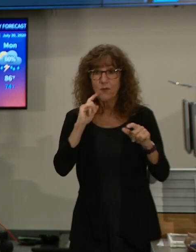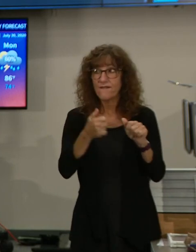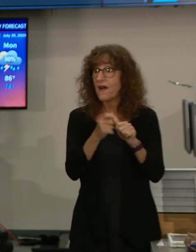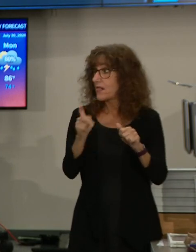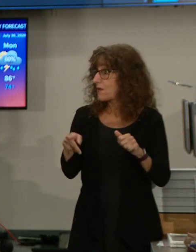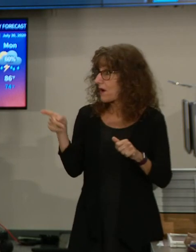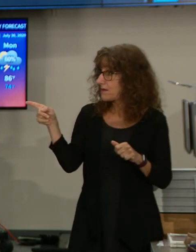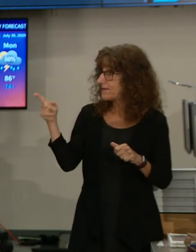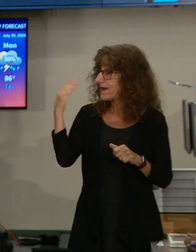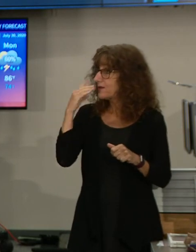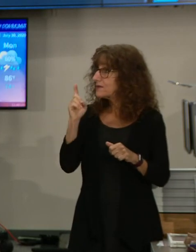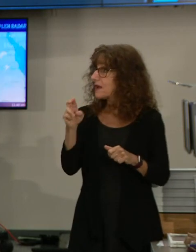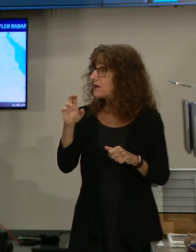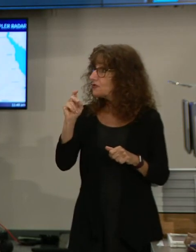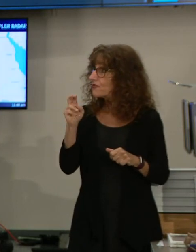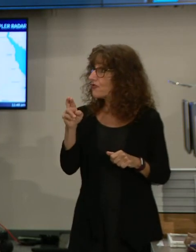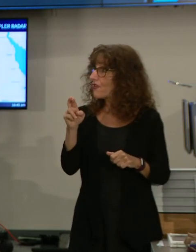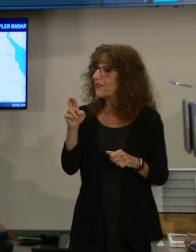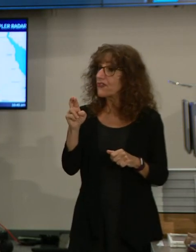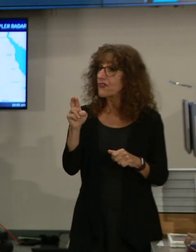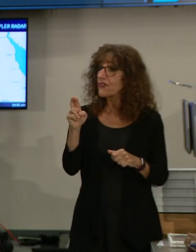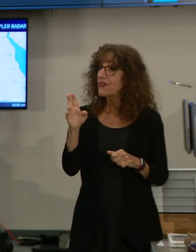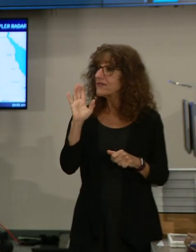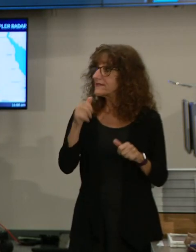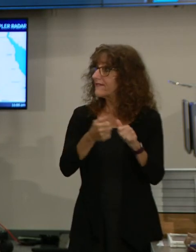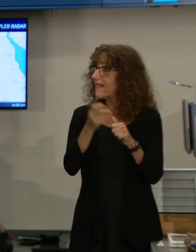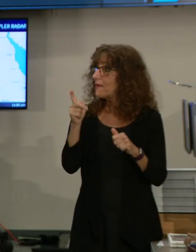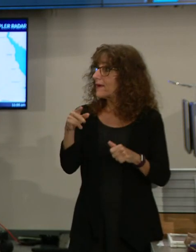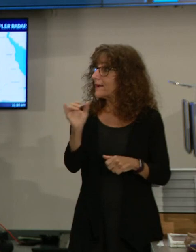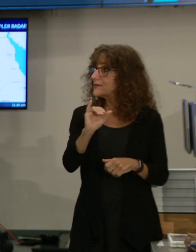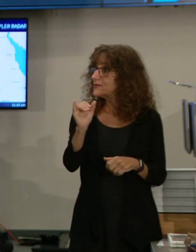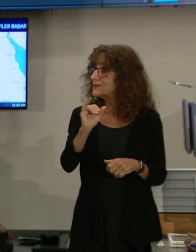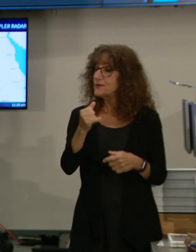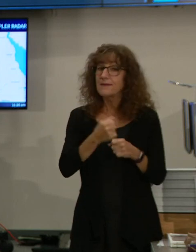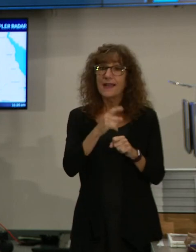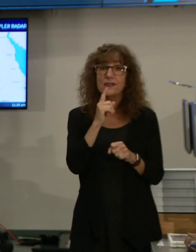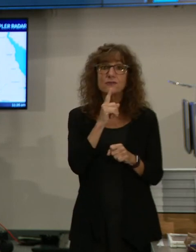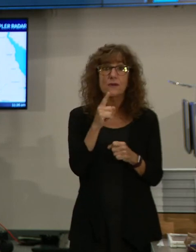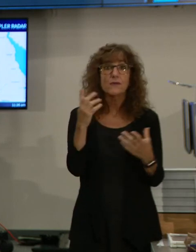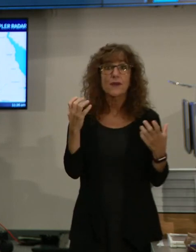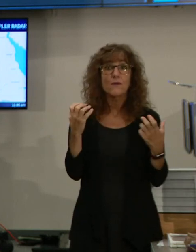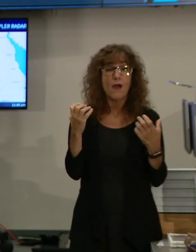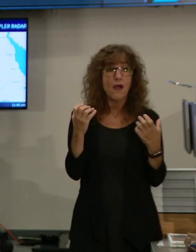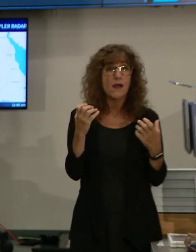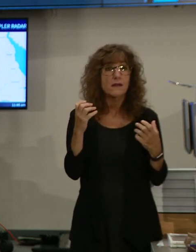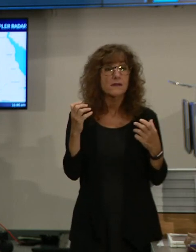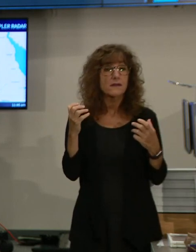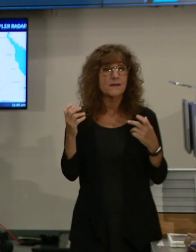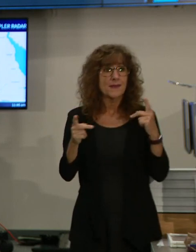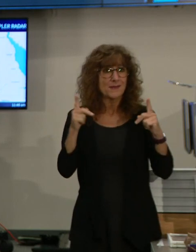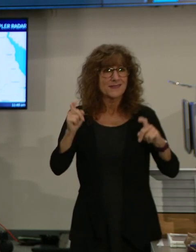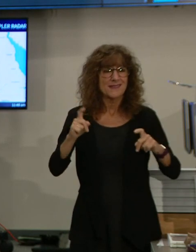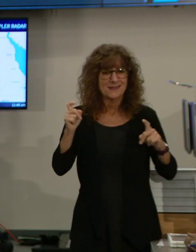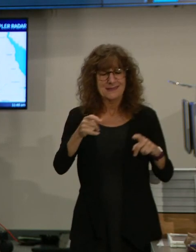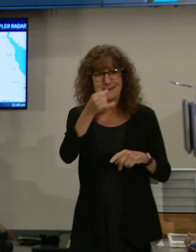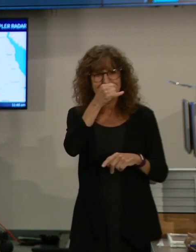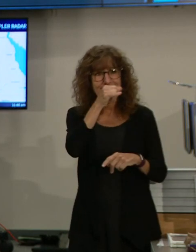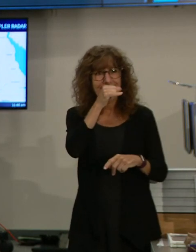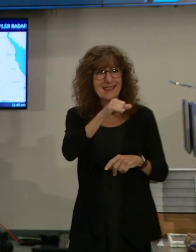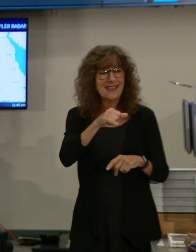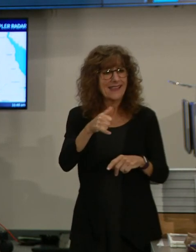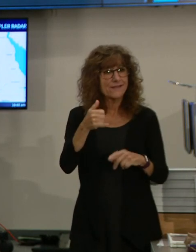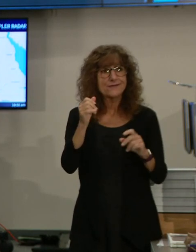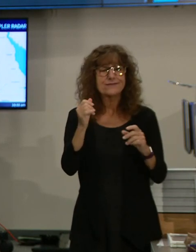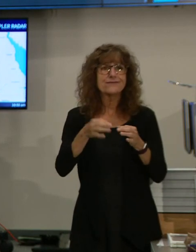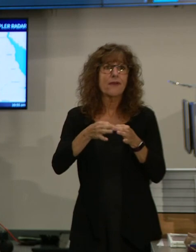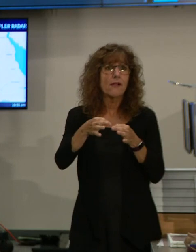up on it. I know that Dr. Carter is following up as well to make sure, because we want people to get, it defeats the purpose not to get a quick